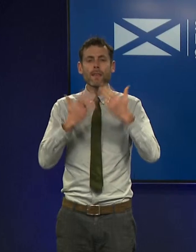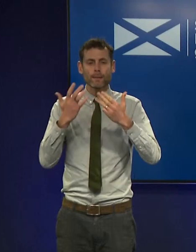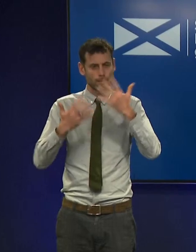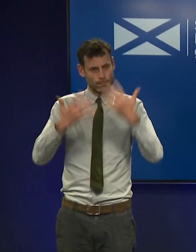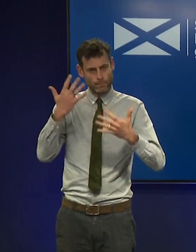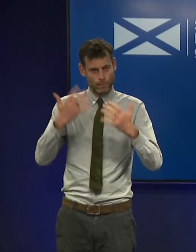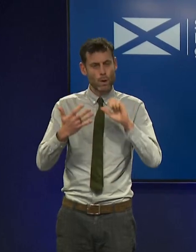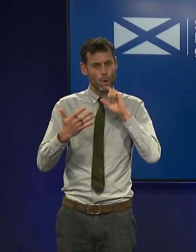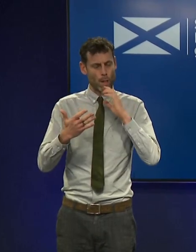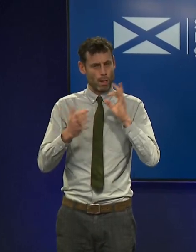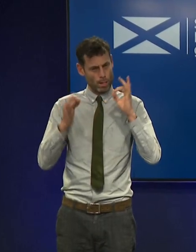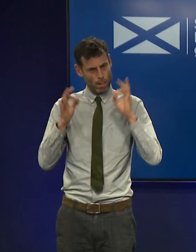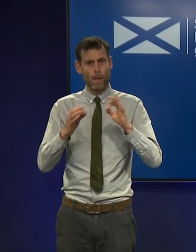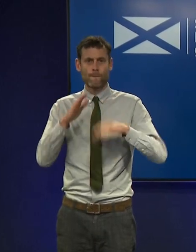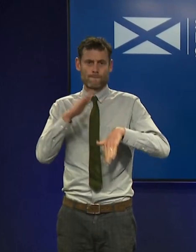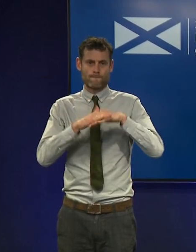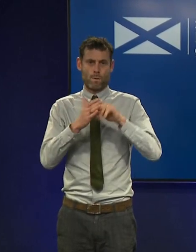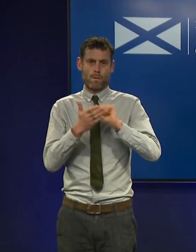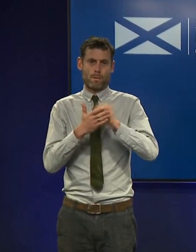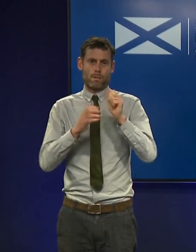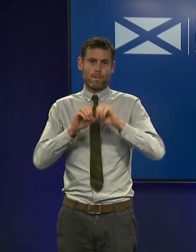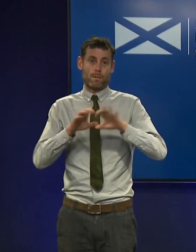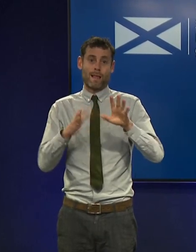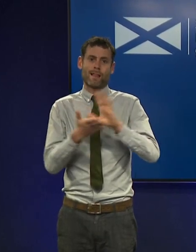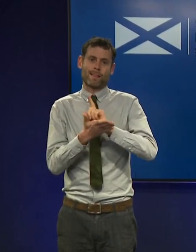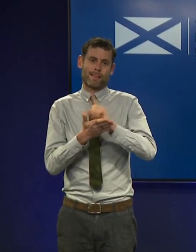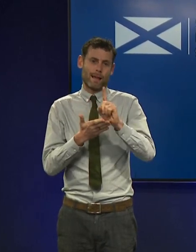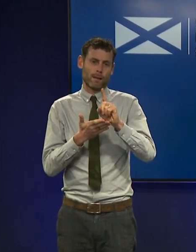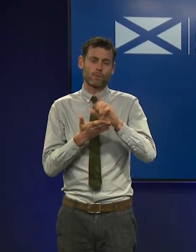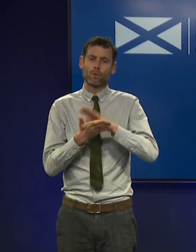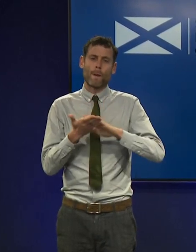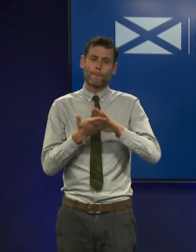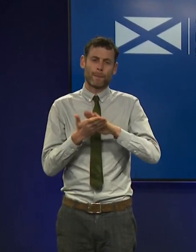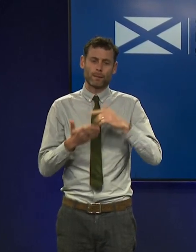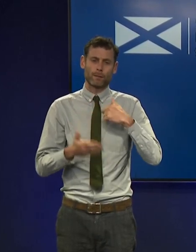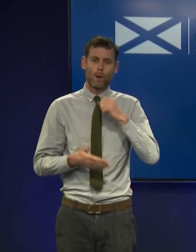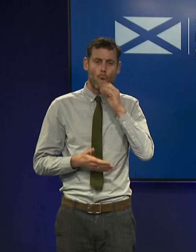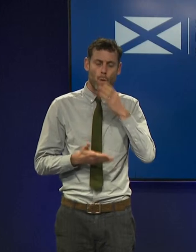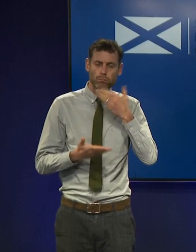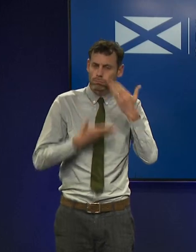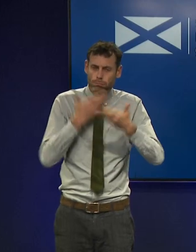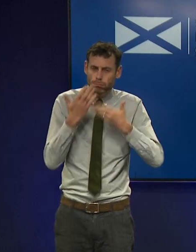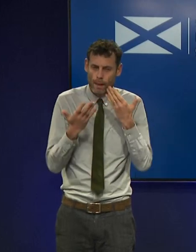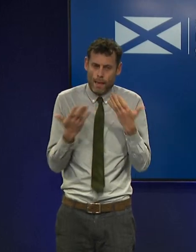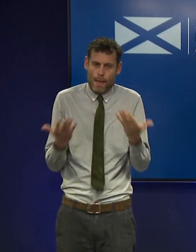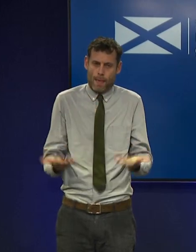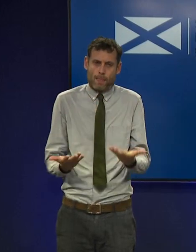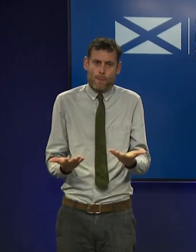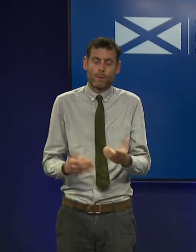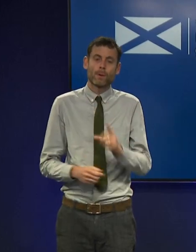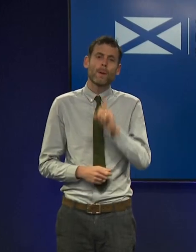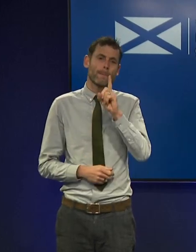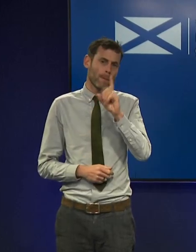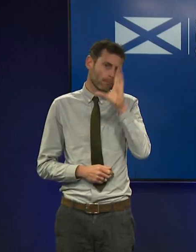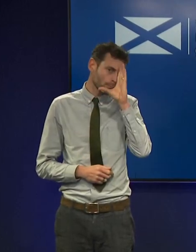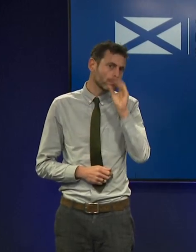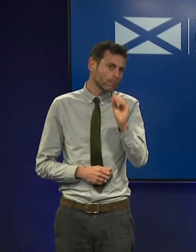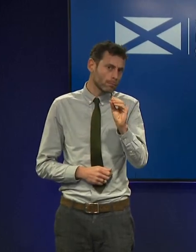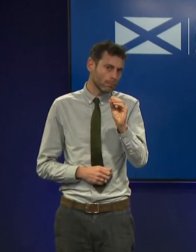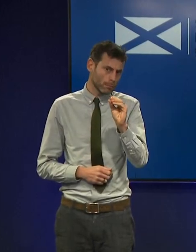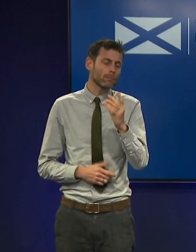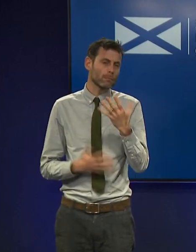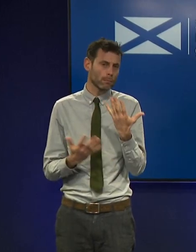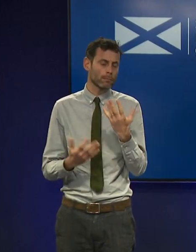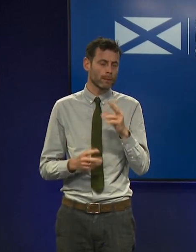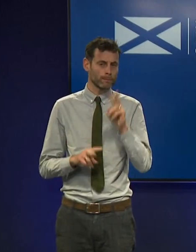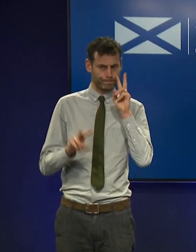published later on today, so I'm not going to provide all of the detail of those right now. I can, though, confirm that the